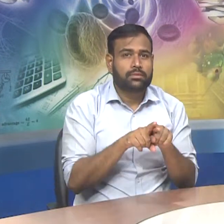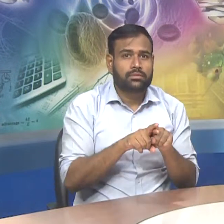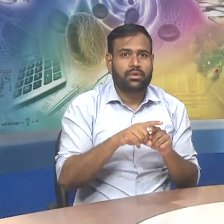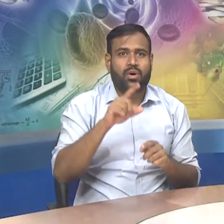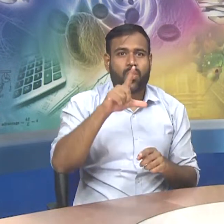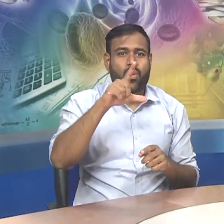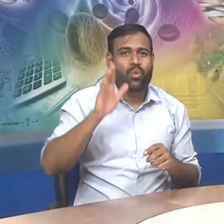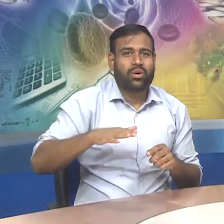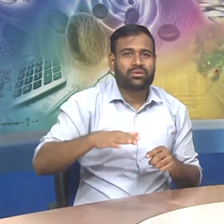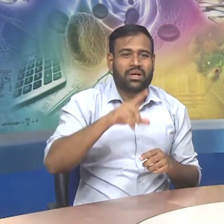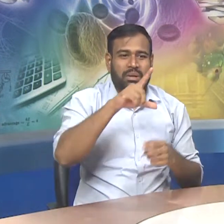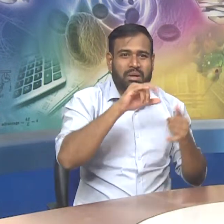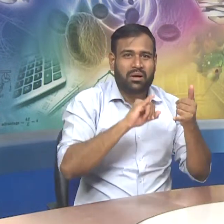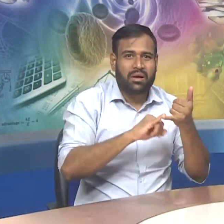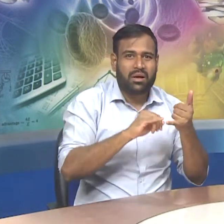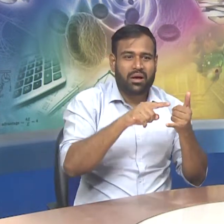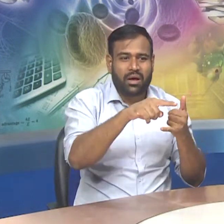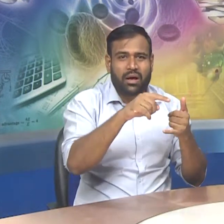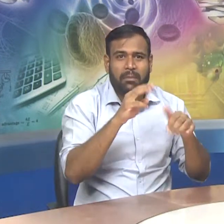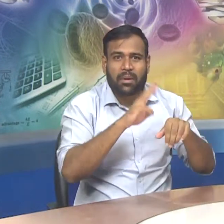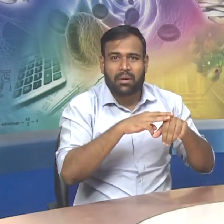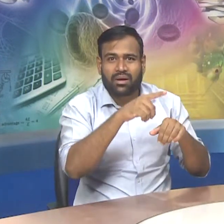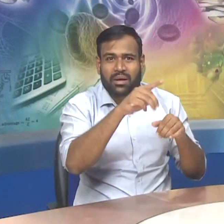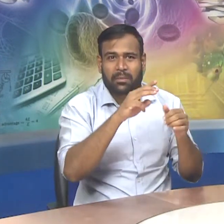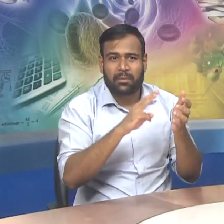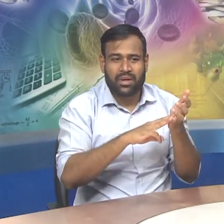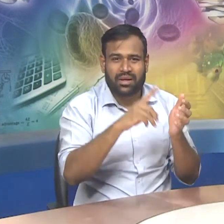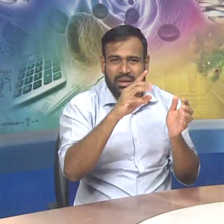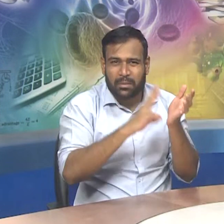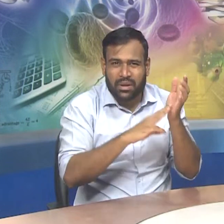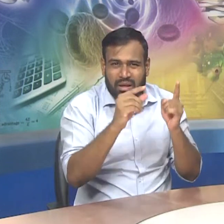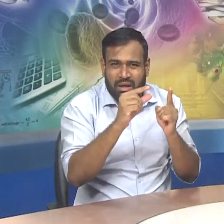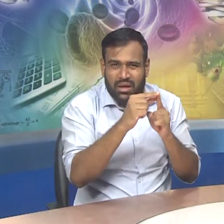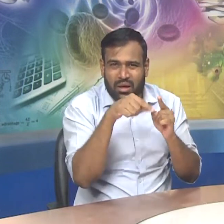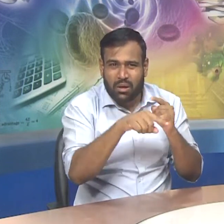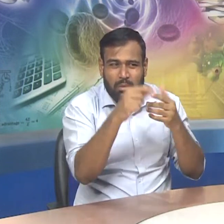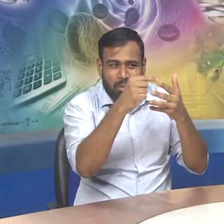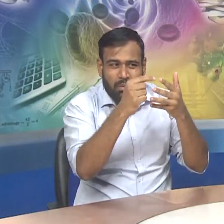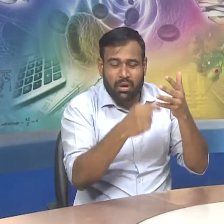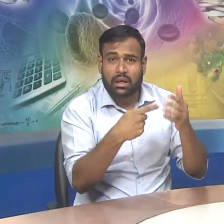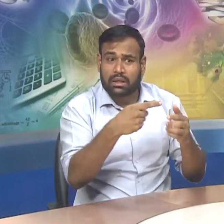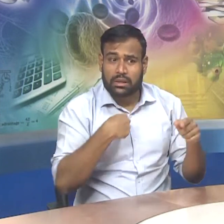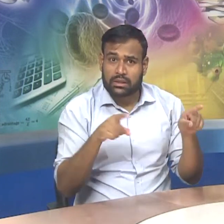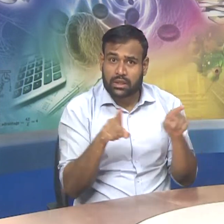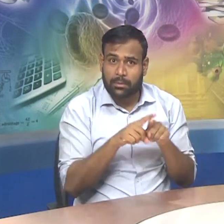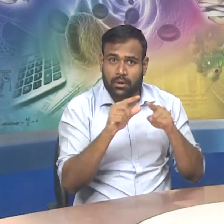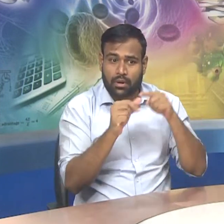Also, the person should be qualified to be elected as a member of Lok Sabha.